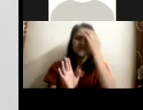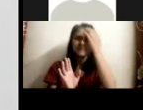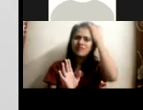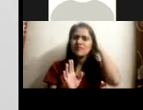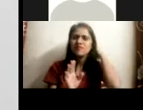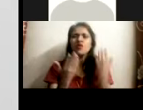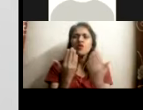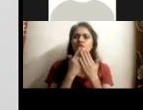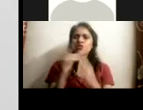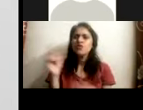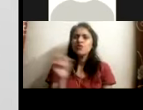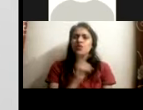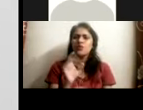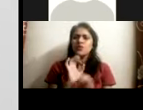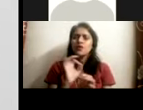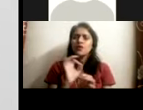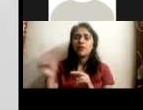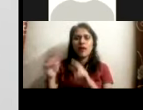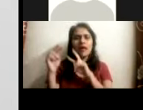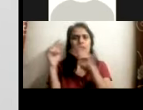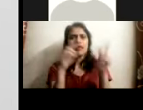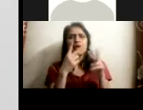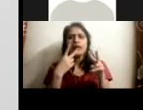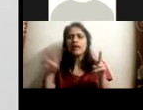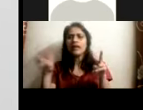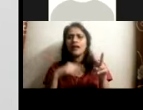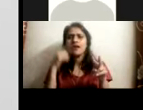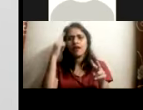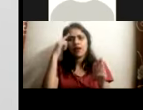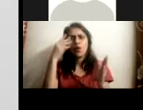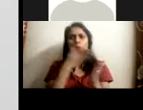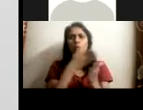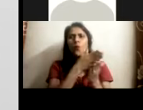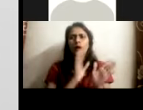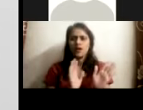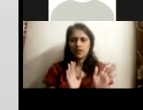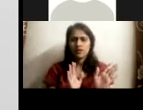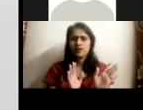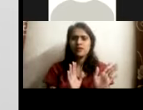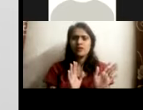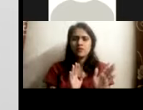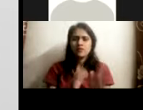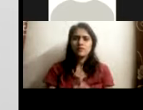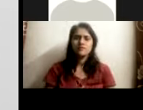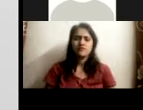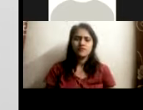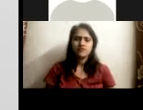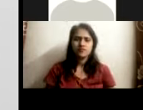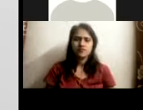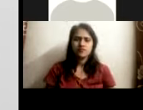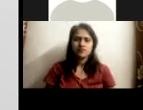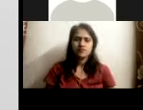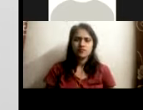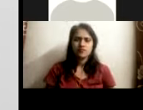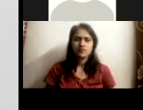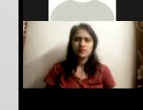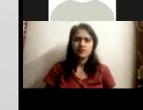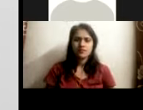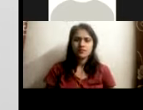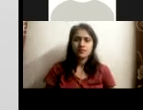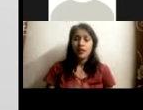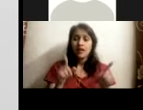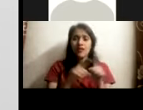schooling, that tree might be a symbol of, might be a religious symbol. It might be a God's